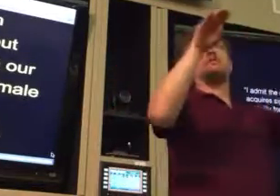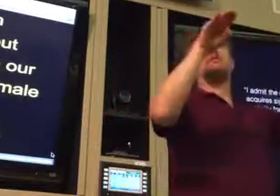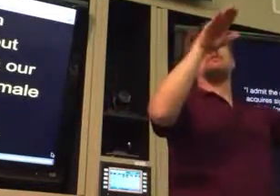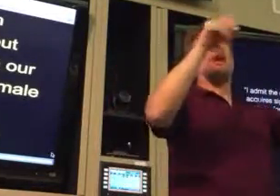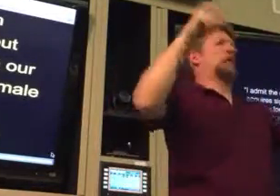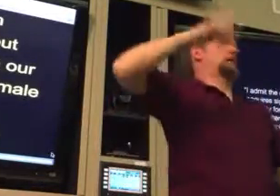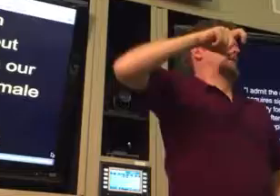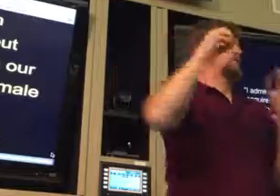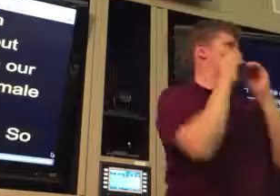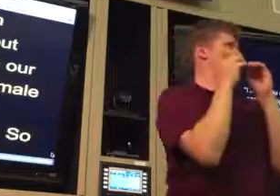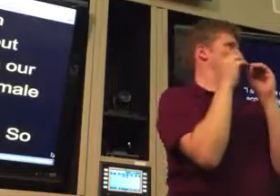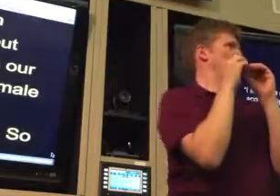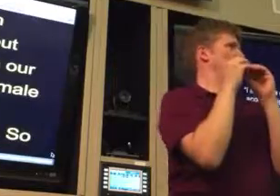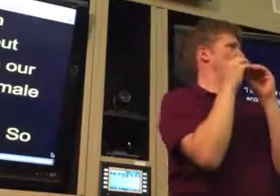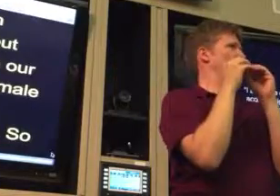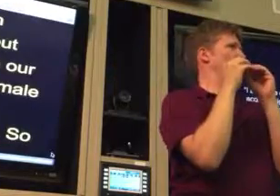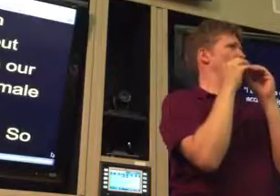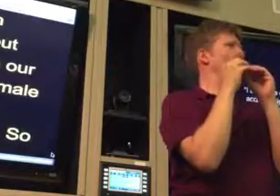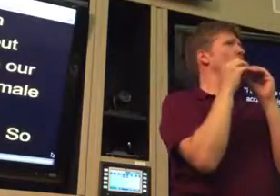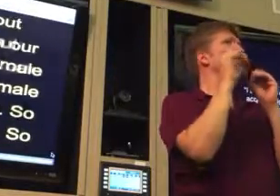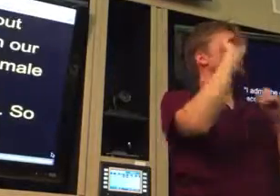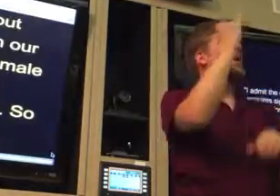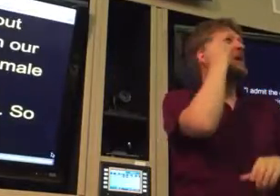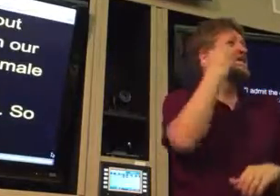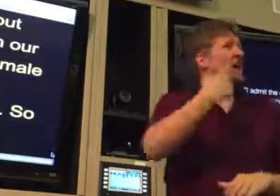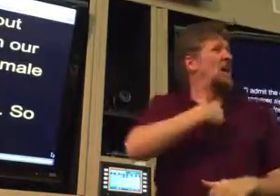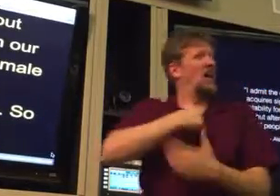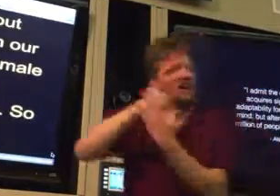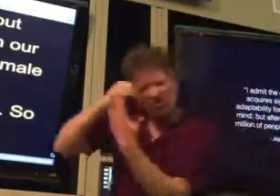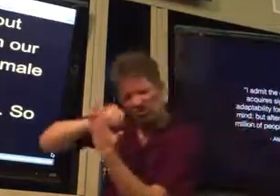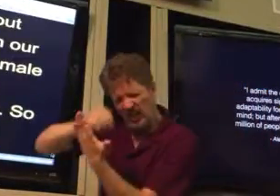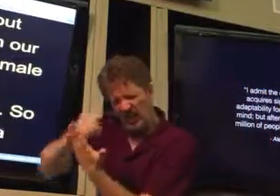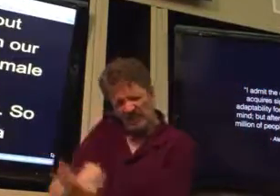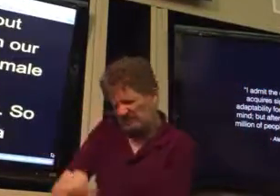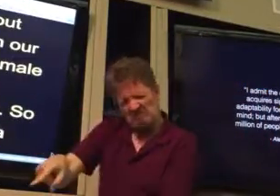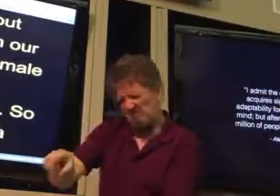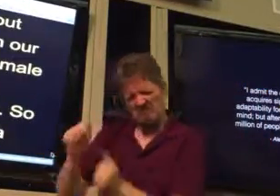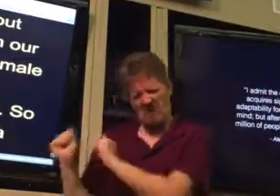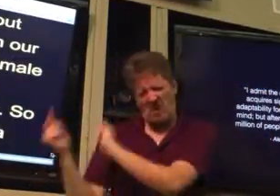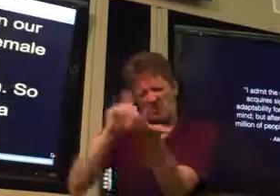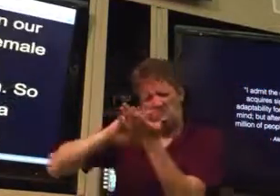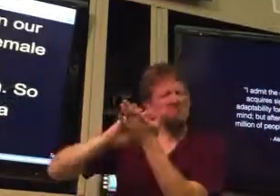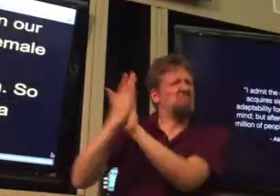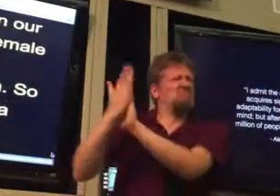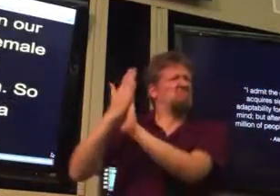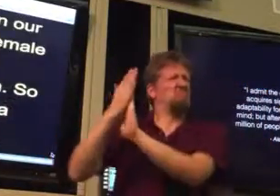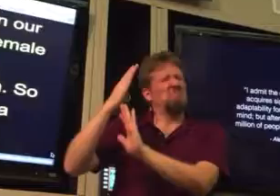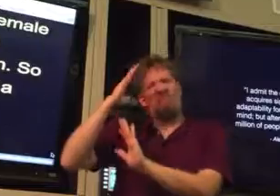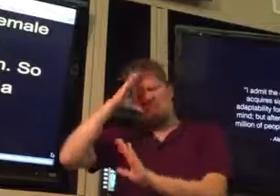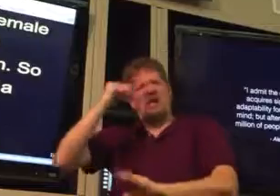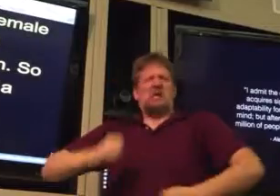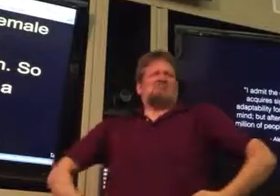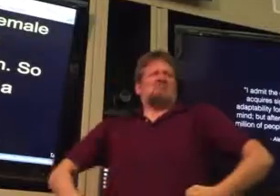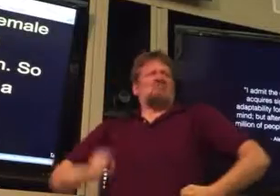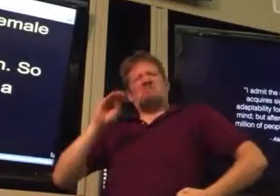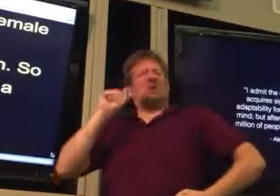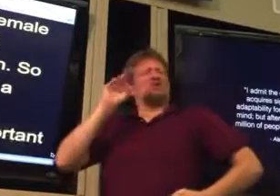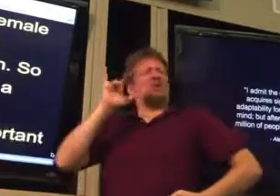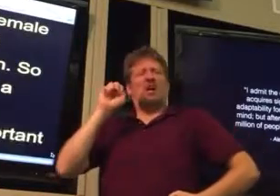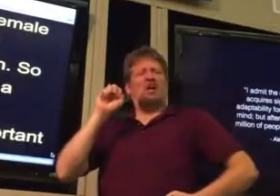unique view and perspective on these important items. So to erase that uniqueness, an important